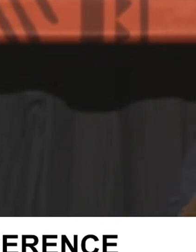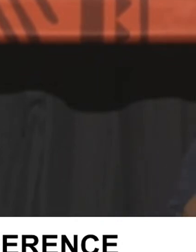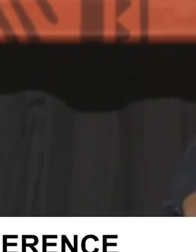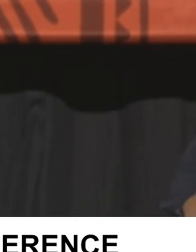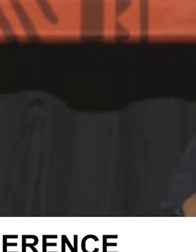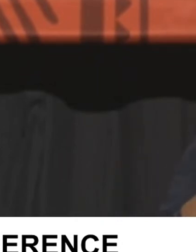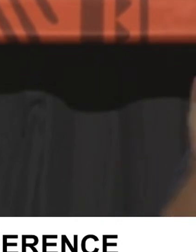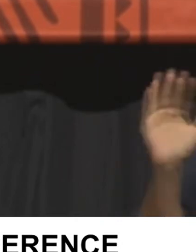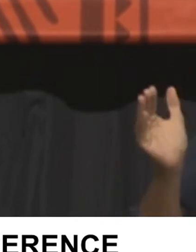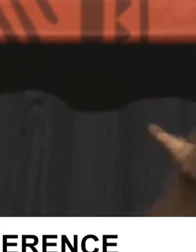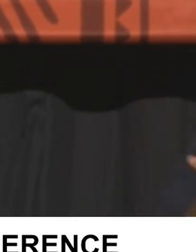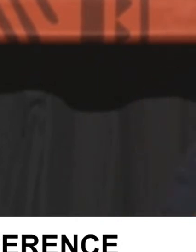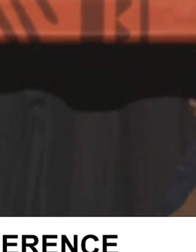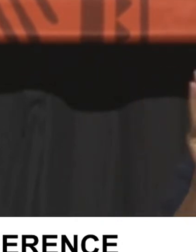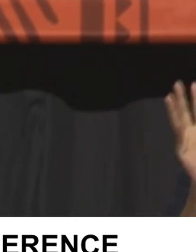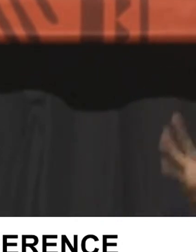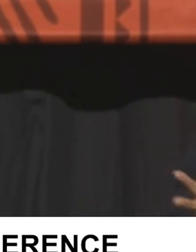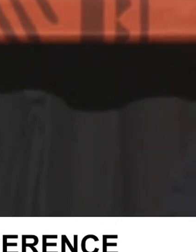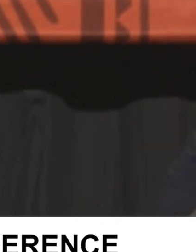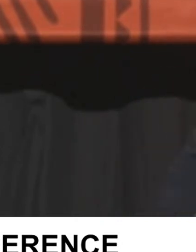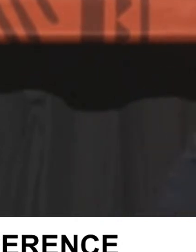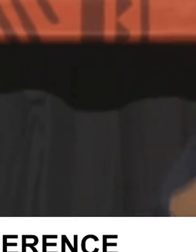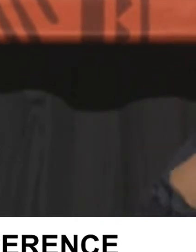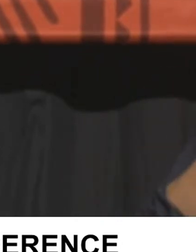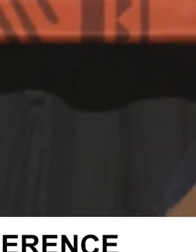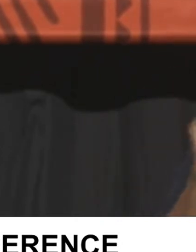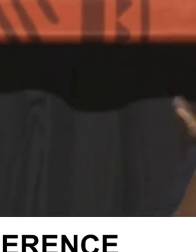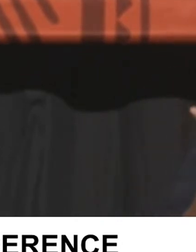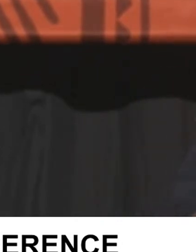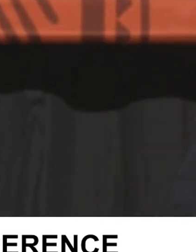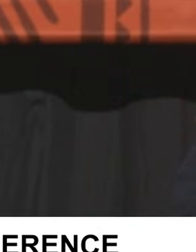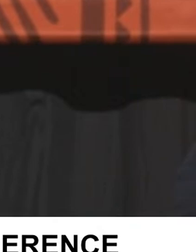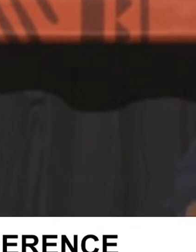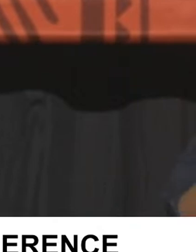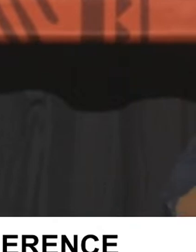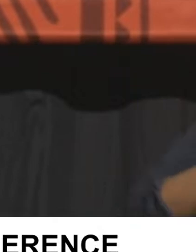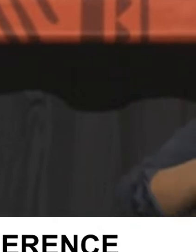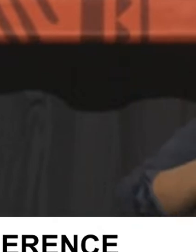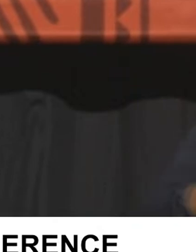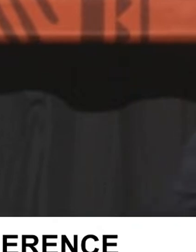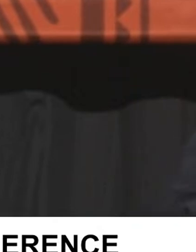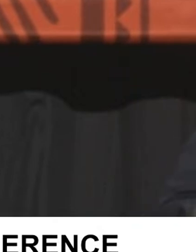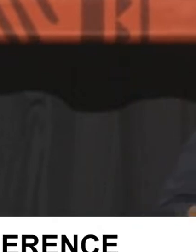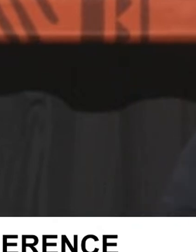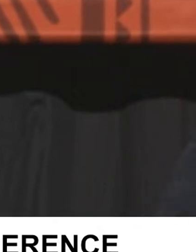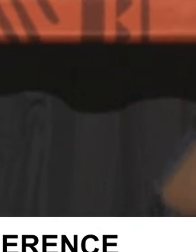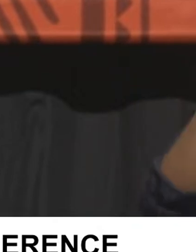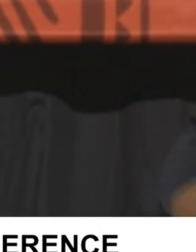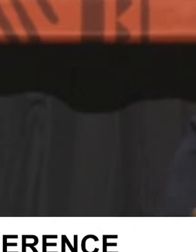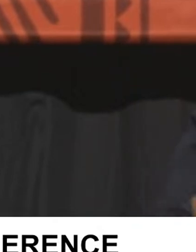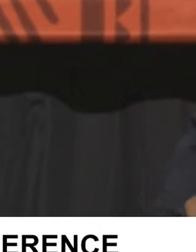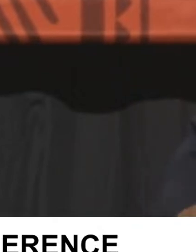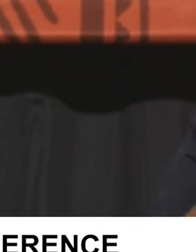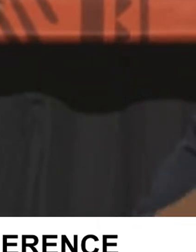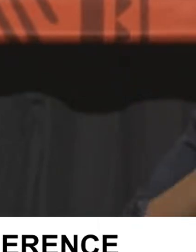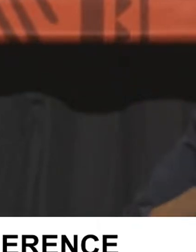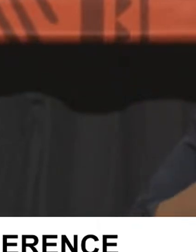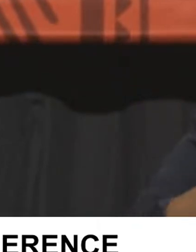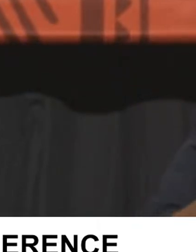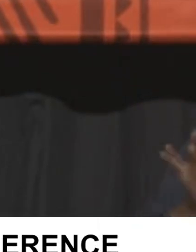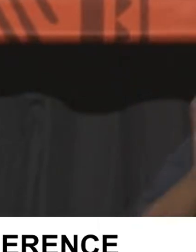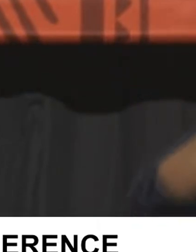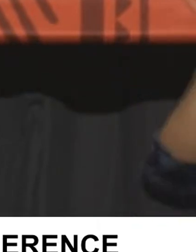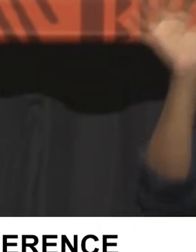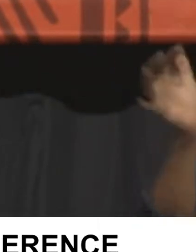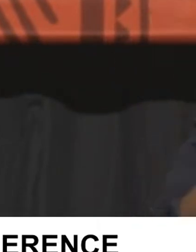the important guests and of course the participants, all participants today, especially the children from all over the globe. Can you give yourselves